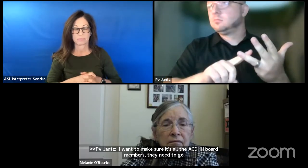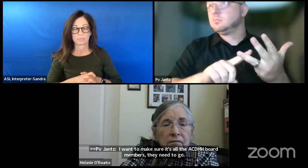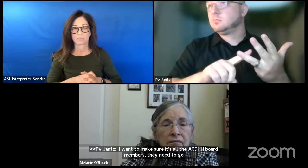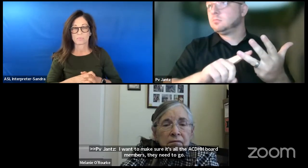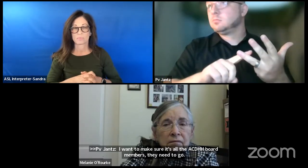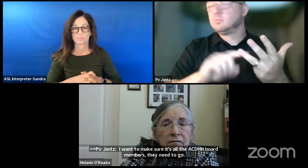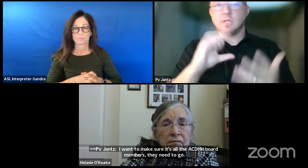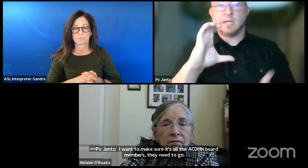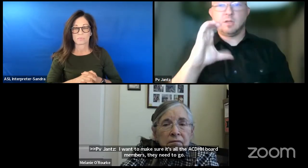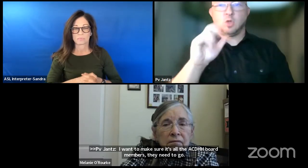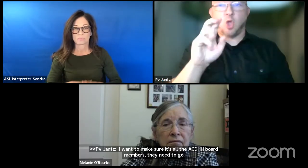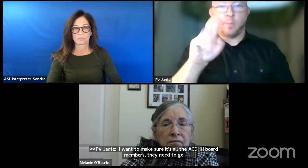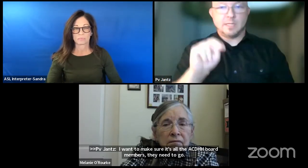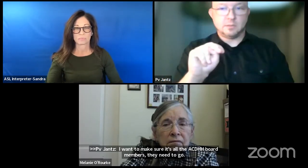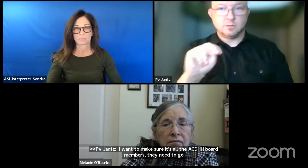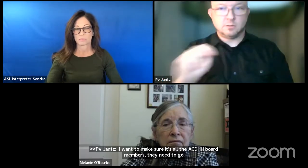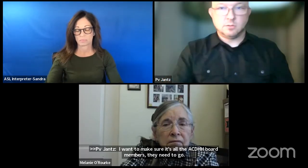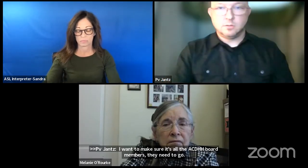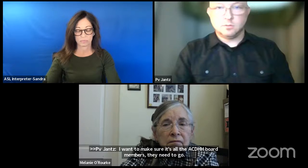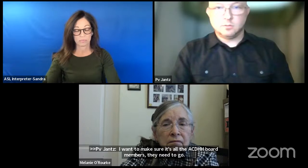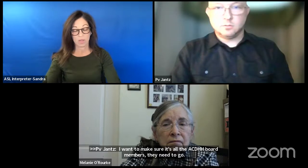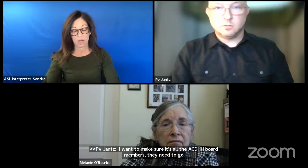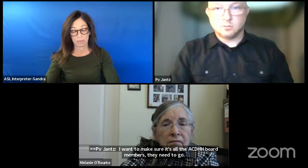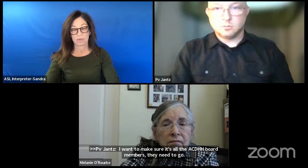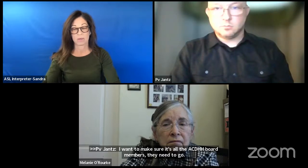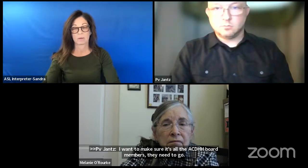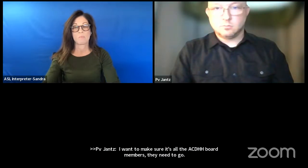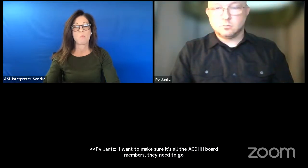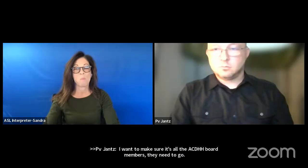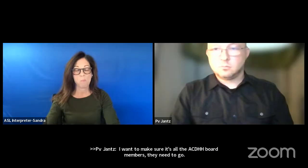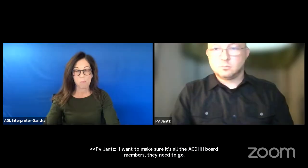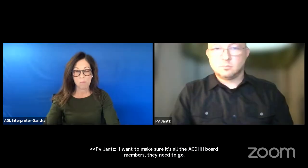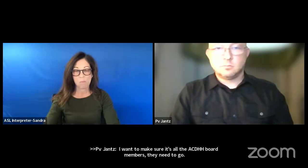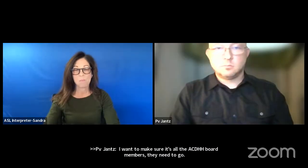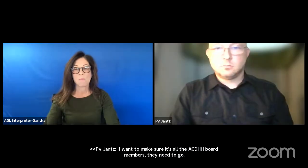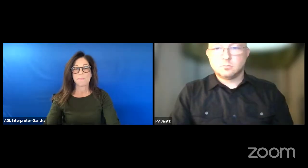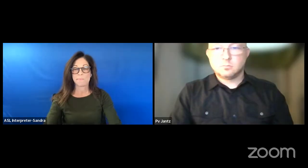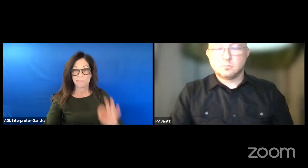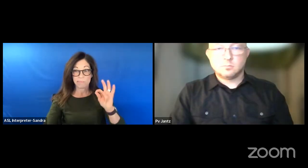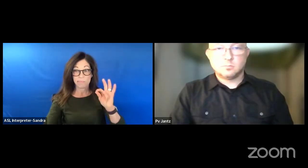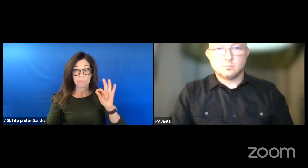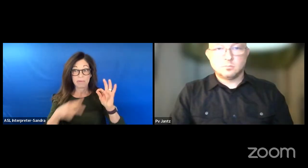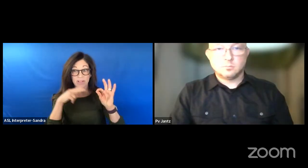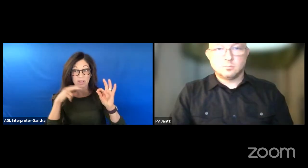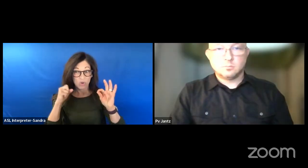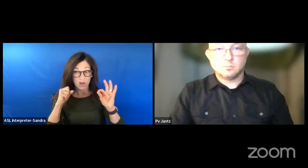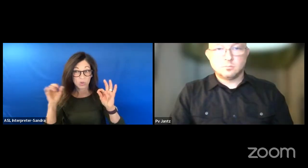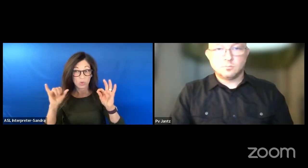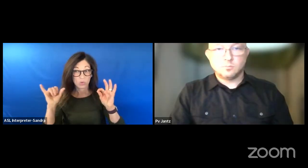Sherry Collins and Carmen. Okay, Victoria needs to go in.